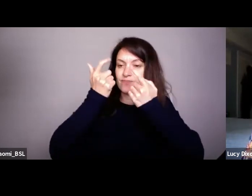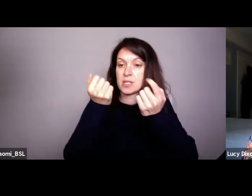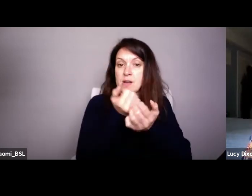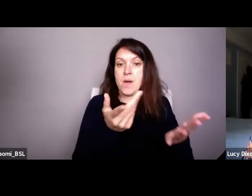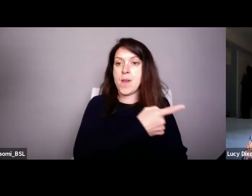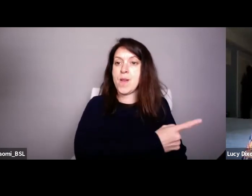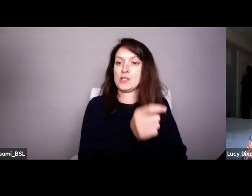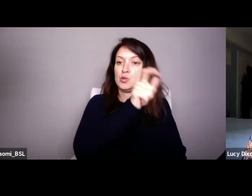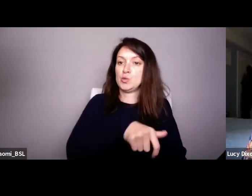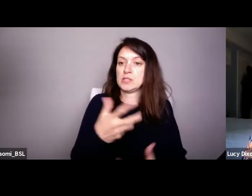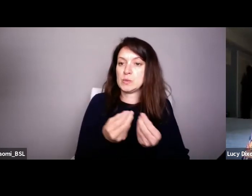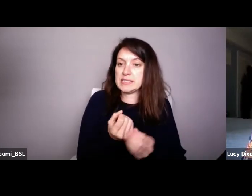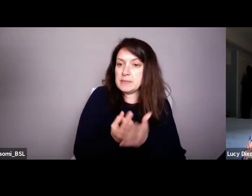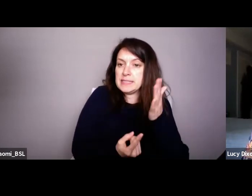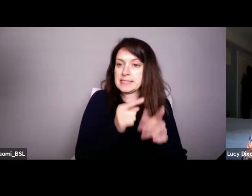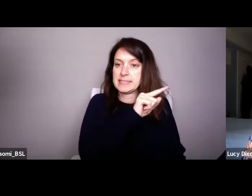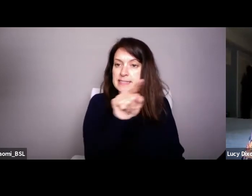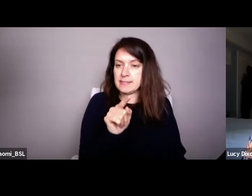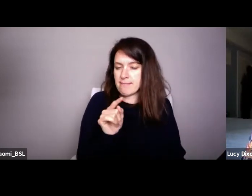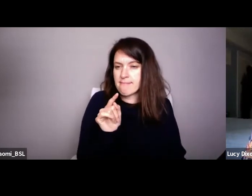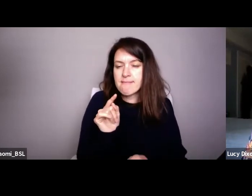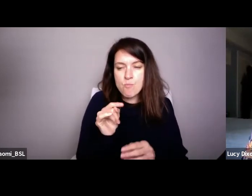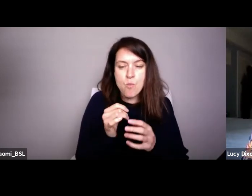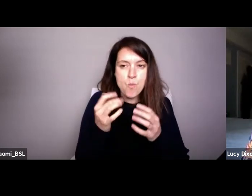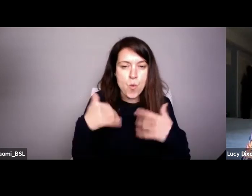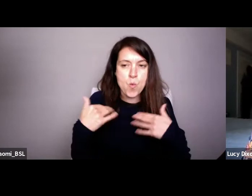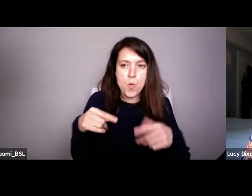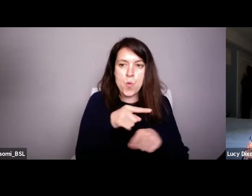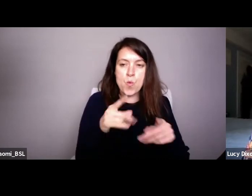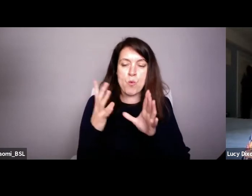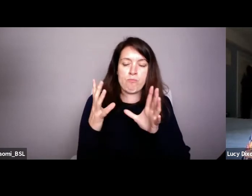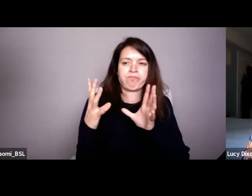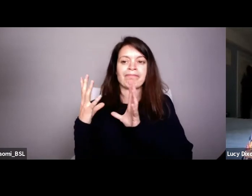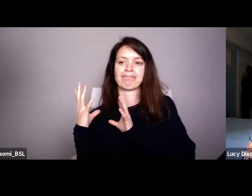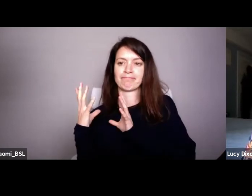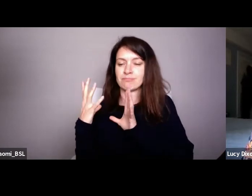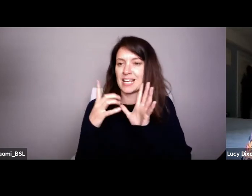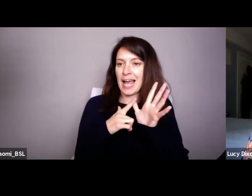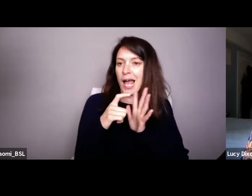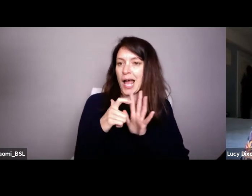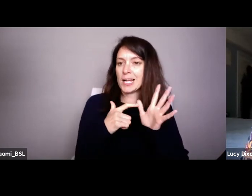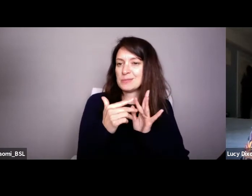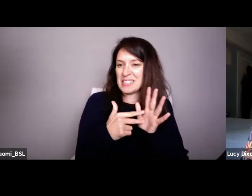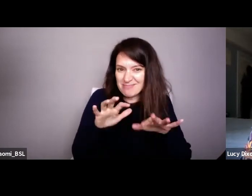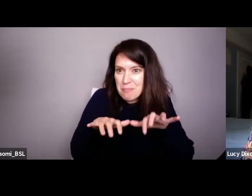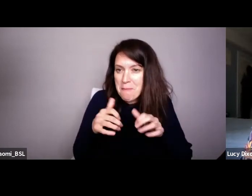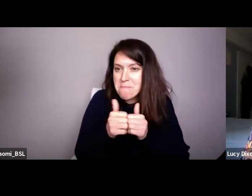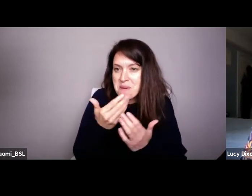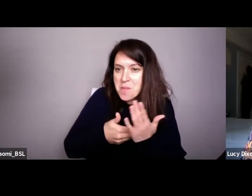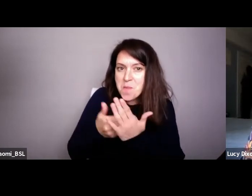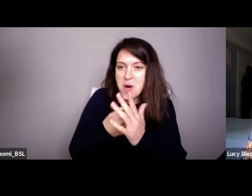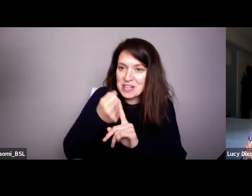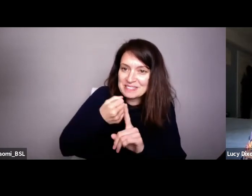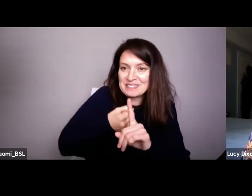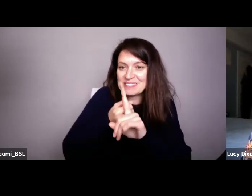disabled students is the admin burden that we all face. And that's something that, regardless of what